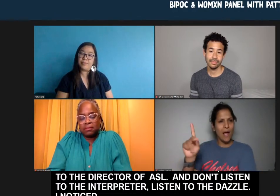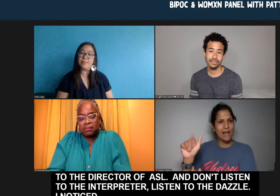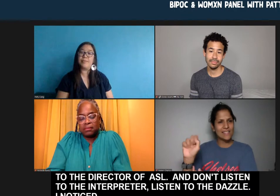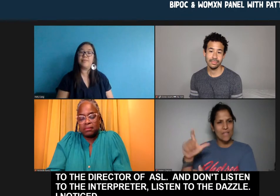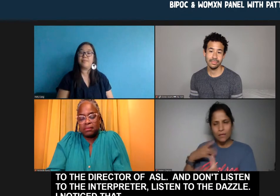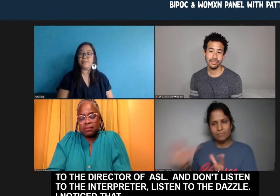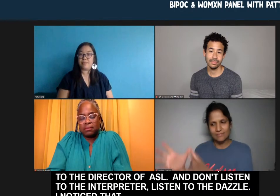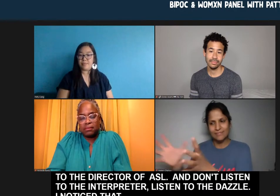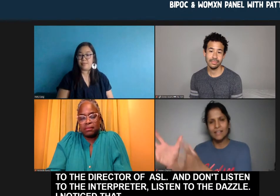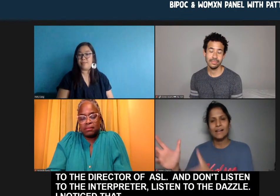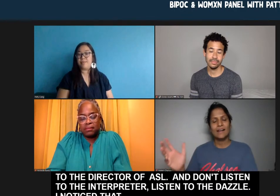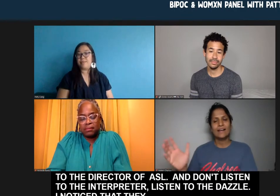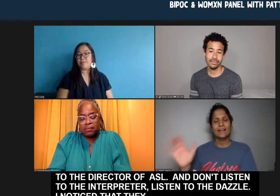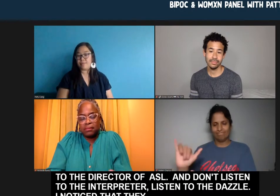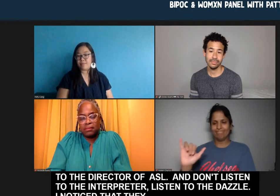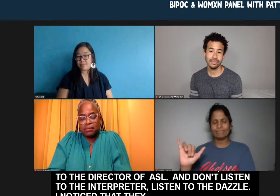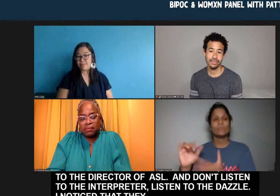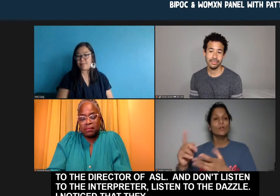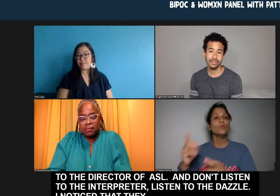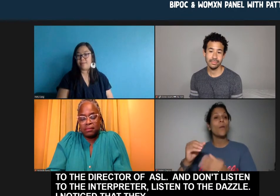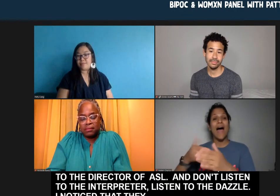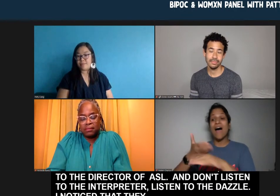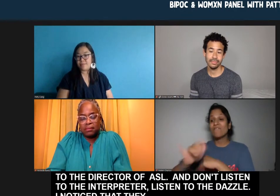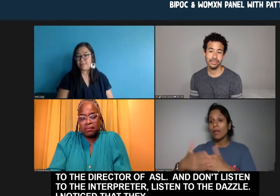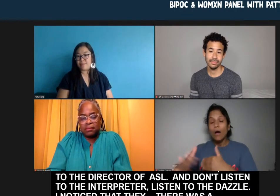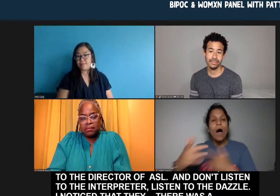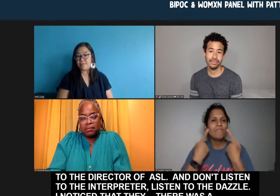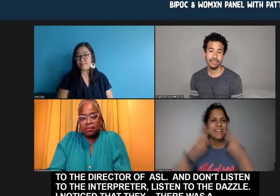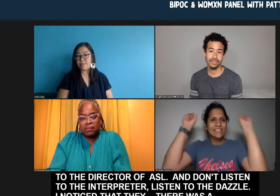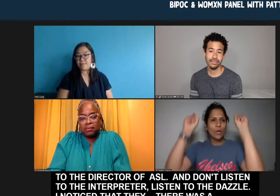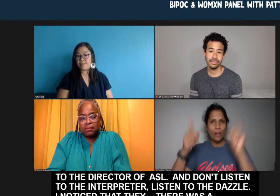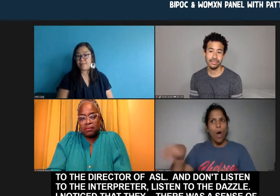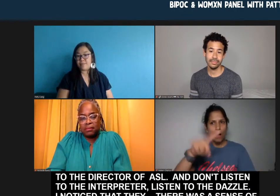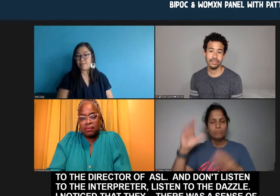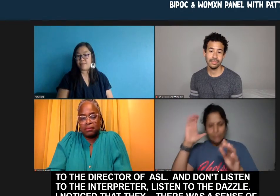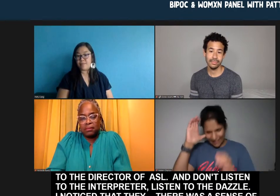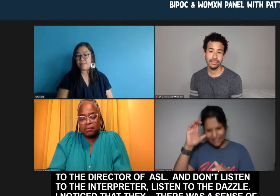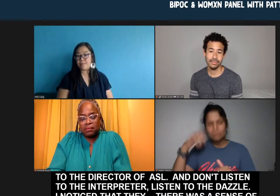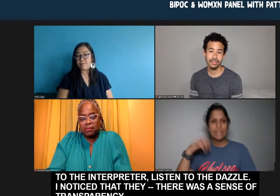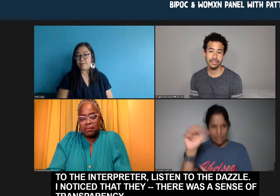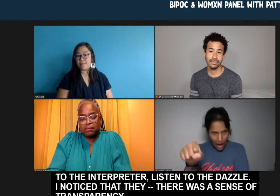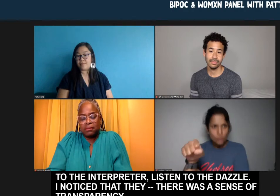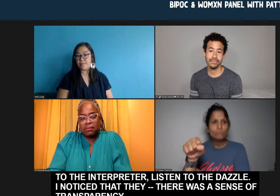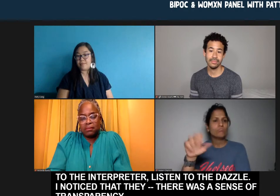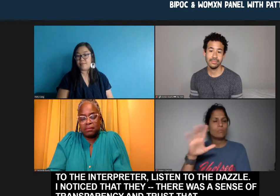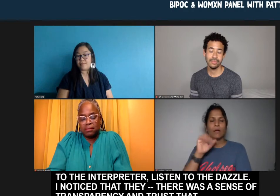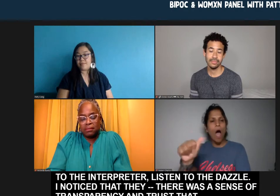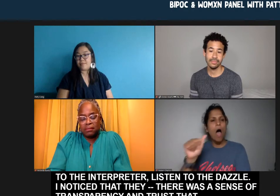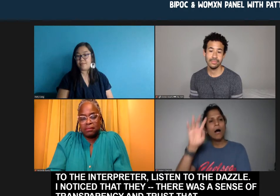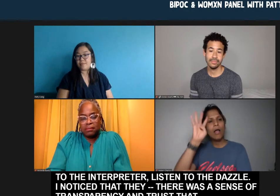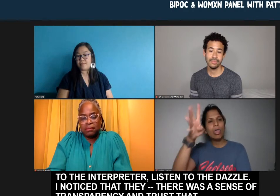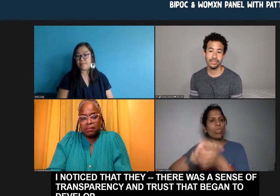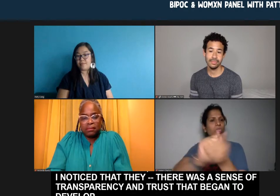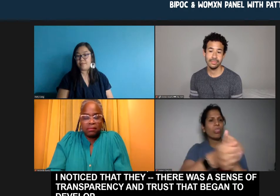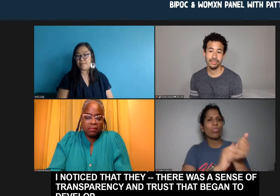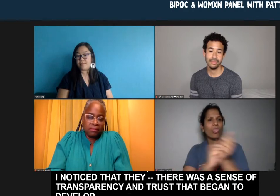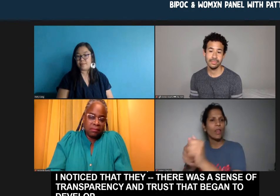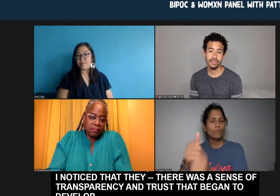there was a sense of transparency and trust that began to develop. And people, the cast and crew began to